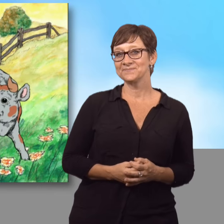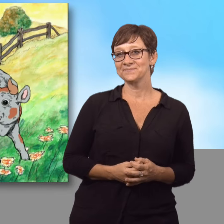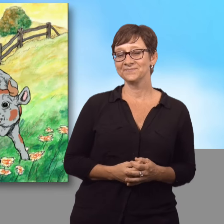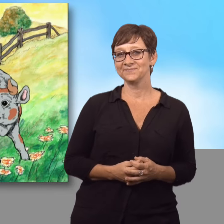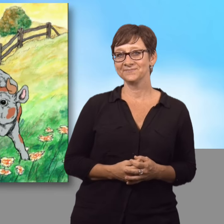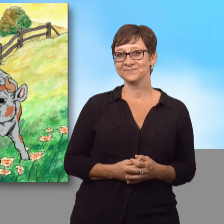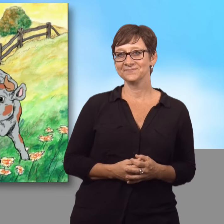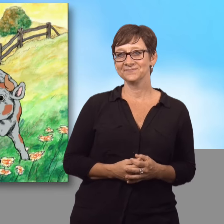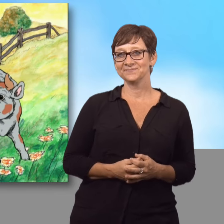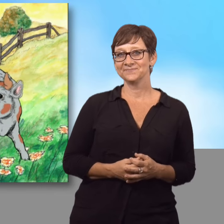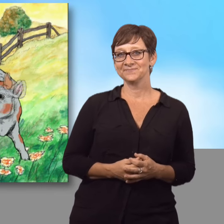Cow!